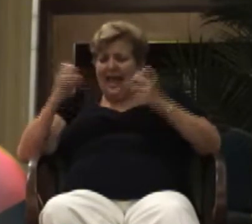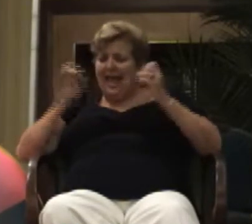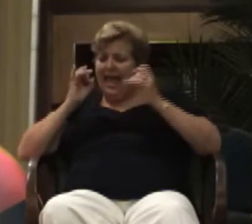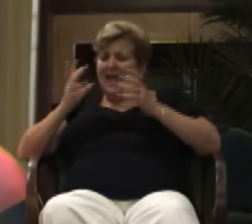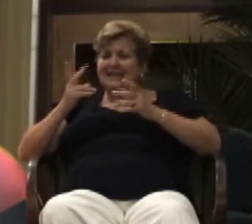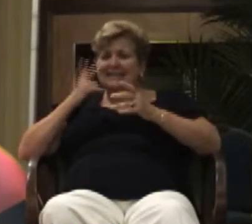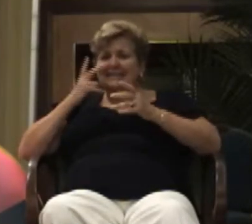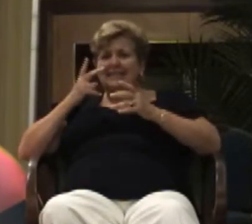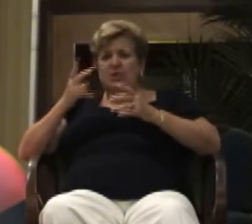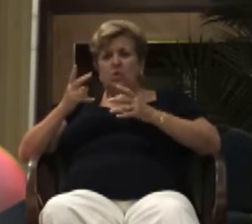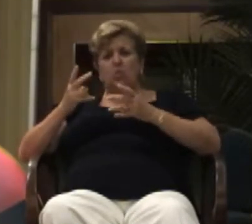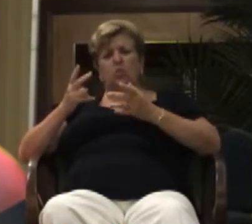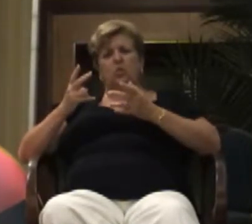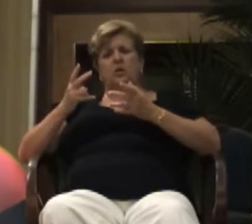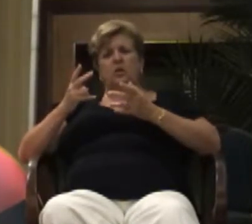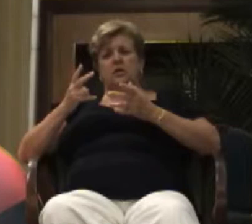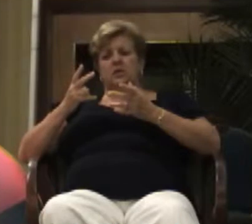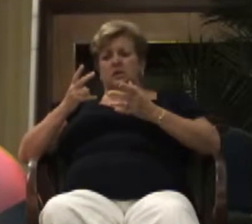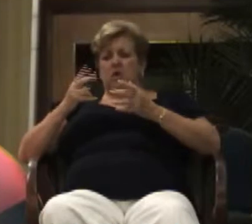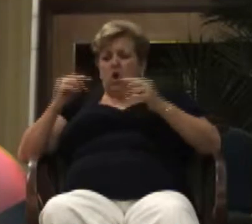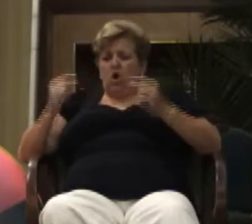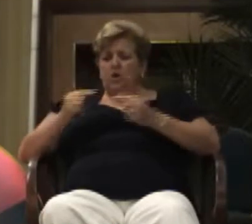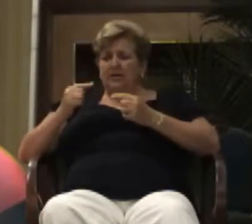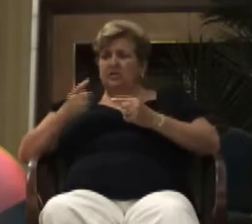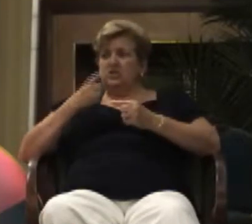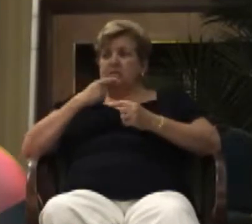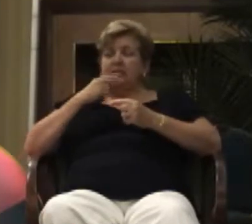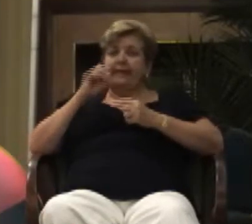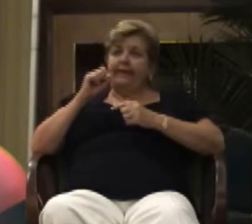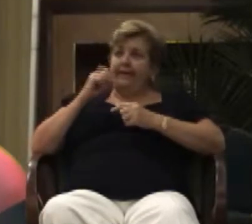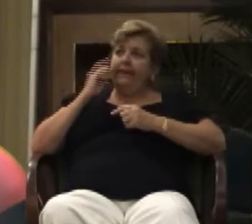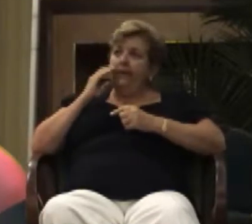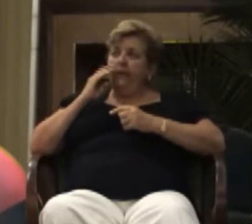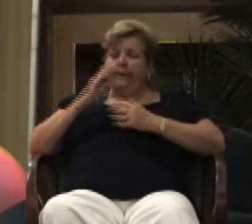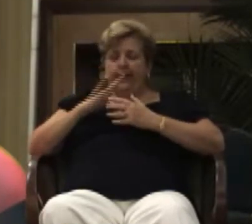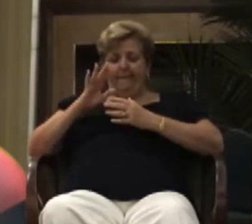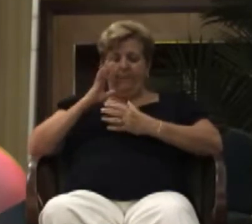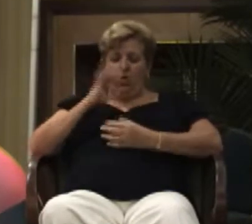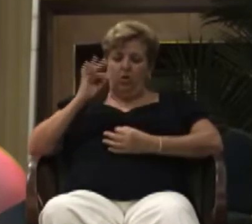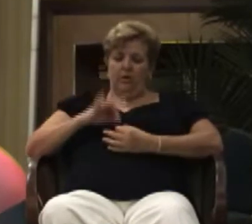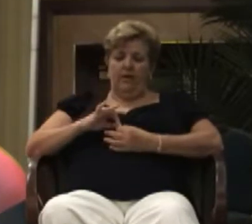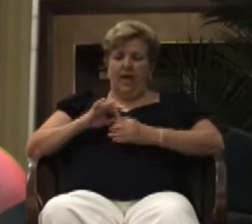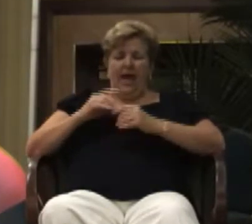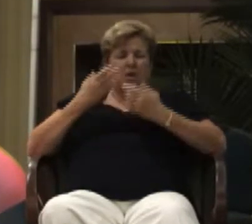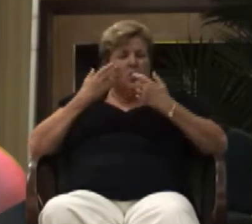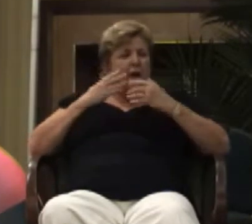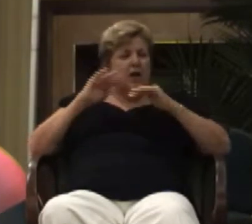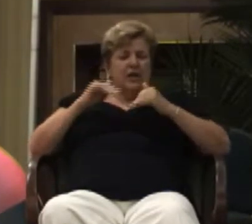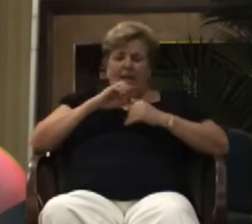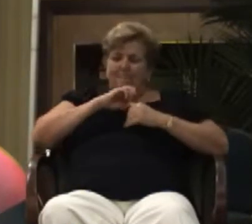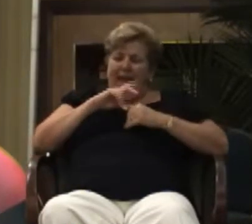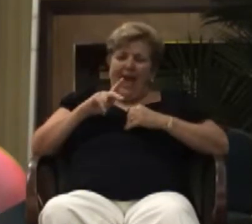spiritual bankrupt, and we'll talk about it in a minute. She said, "You know what? I just don't know how to get back there." And that just,